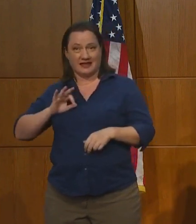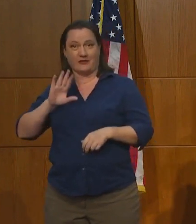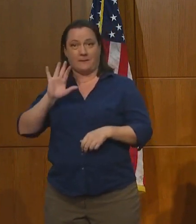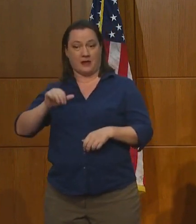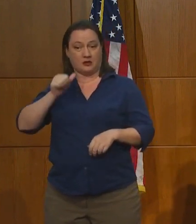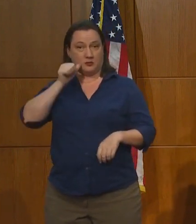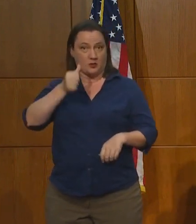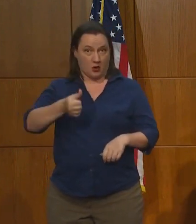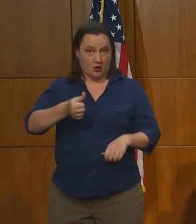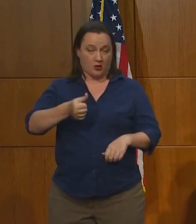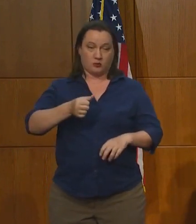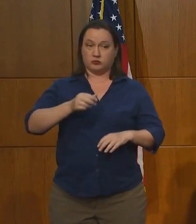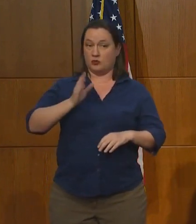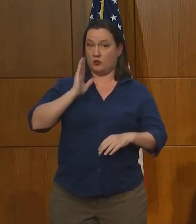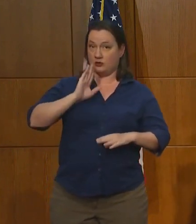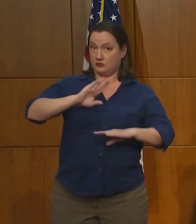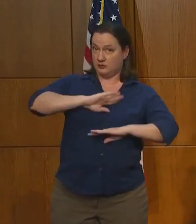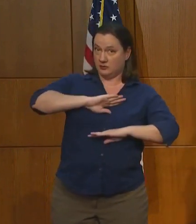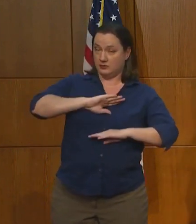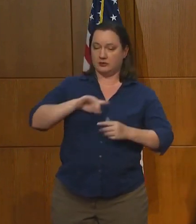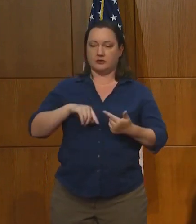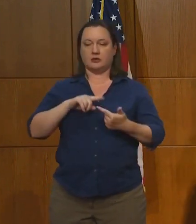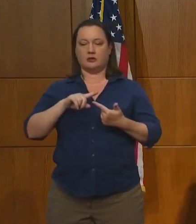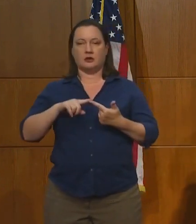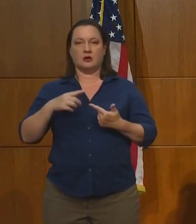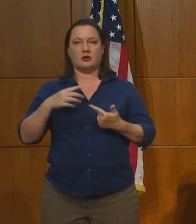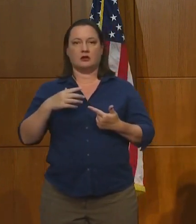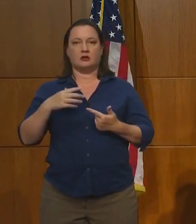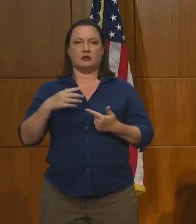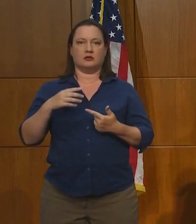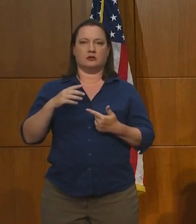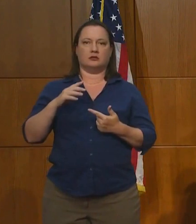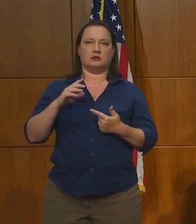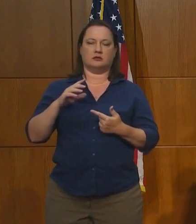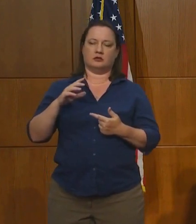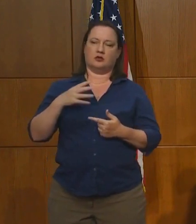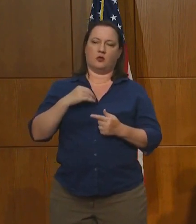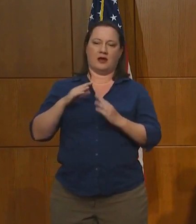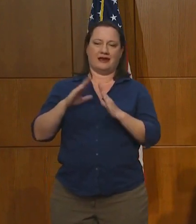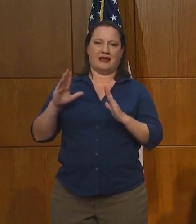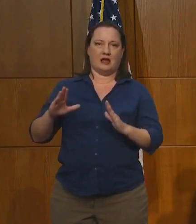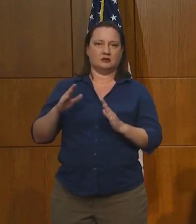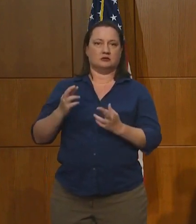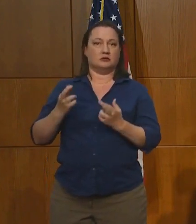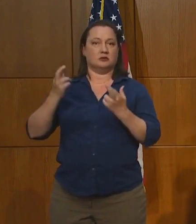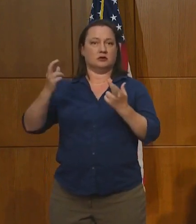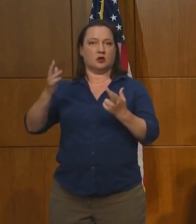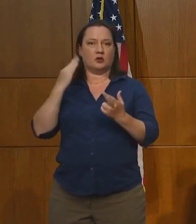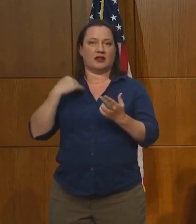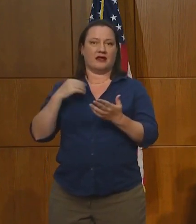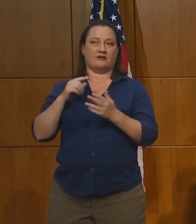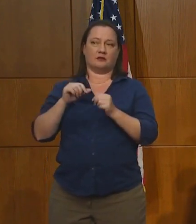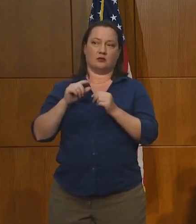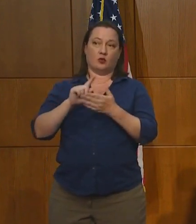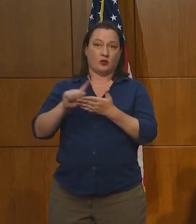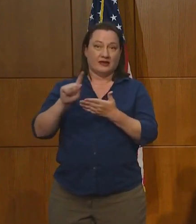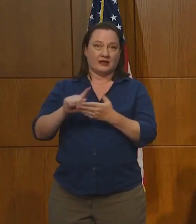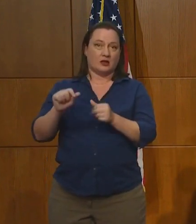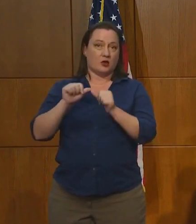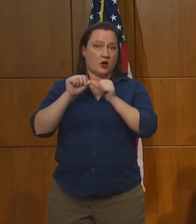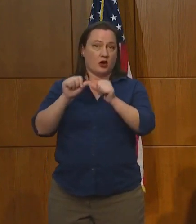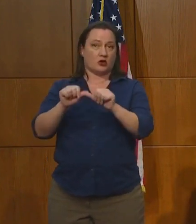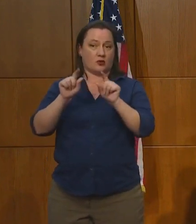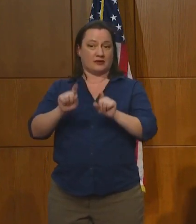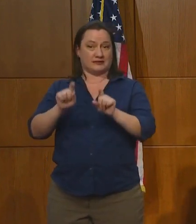And then the White House has also recommended that there be weekly ongoing testing of staff members. Is that something the state is going to try